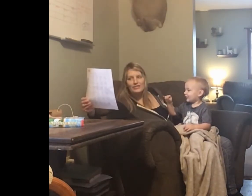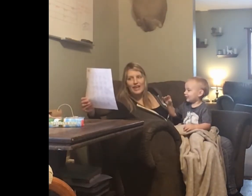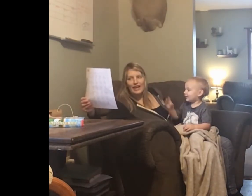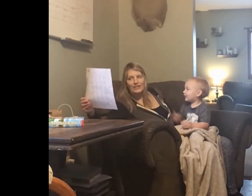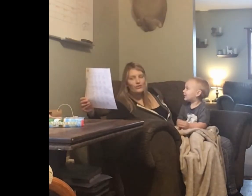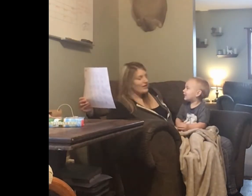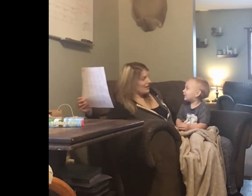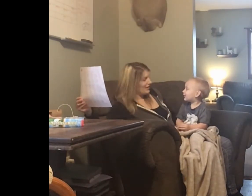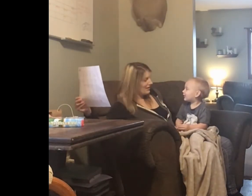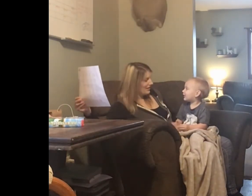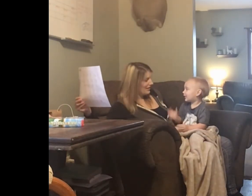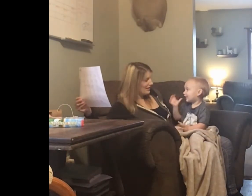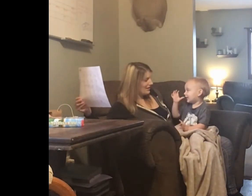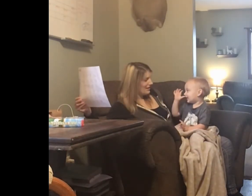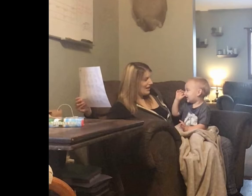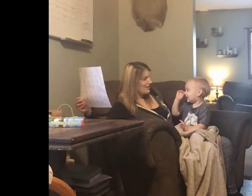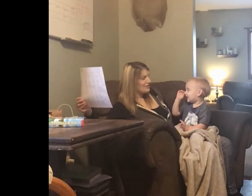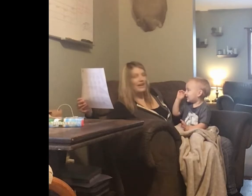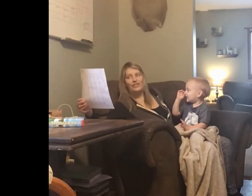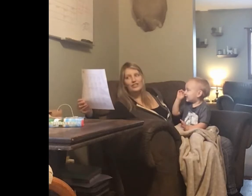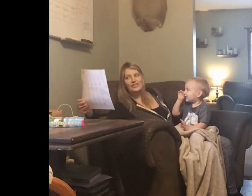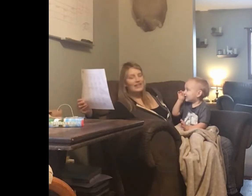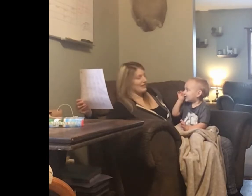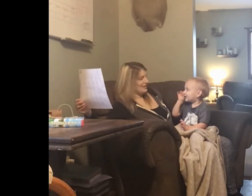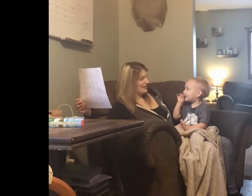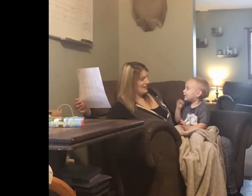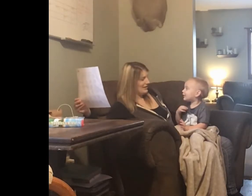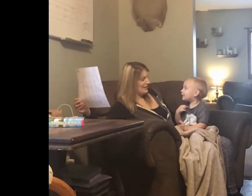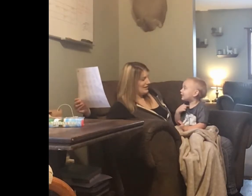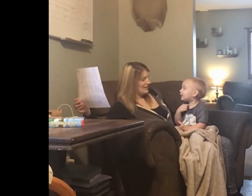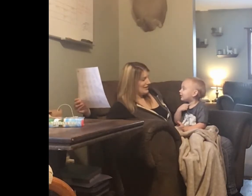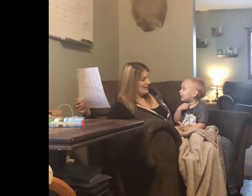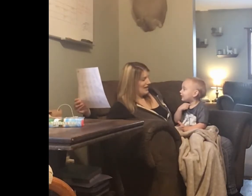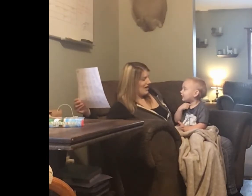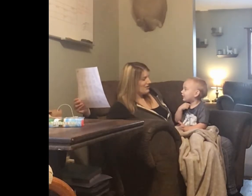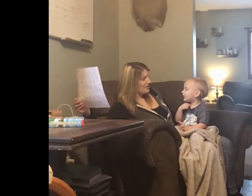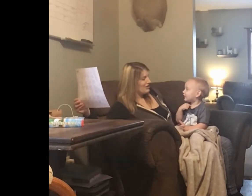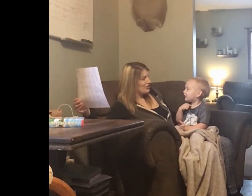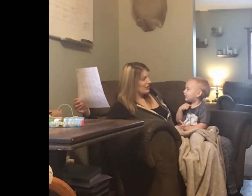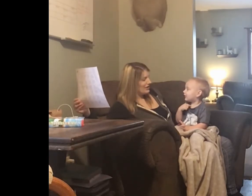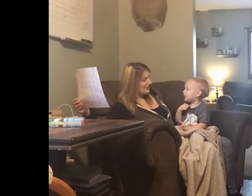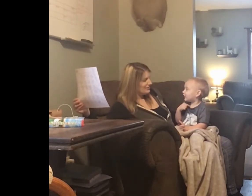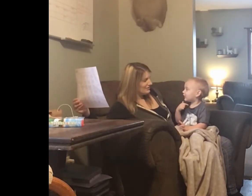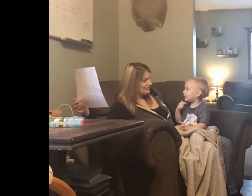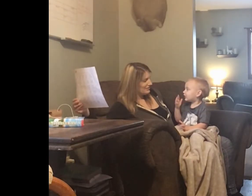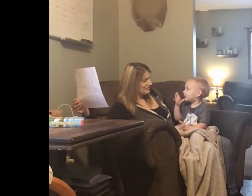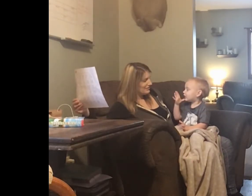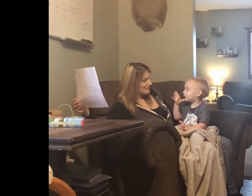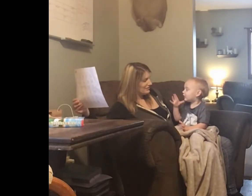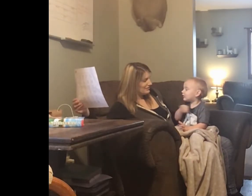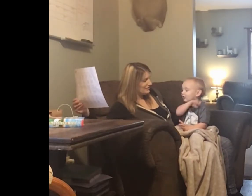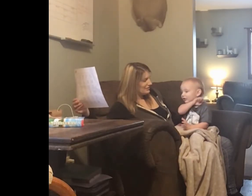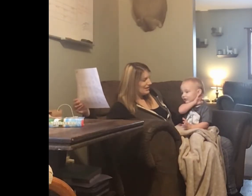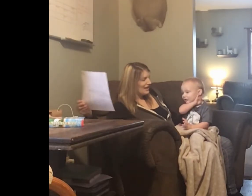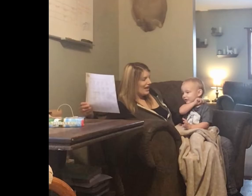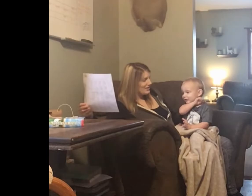sign drink? How do you sign thirsty? How do you sign dirty? How do you sign